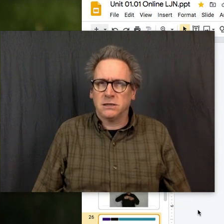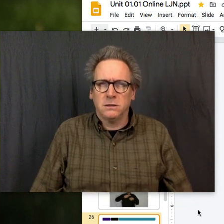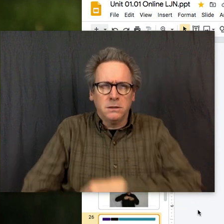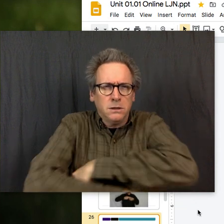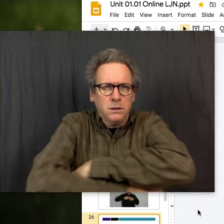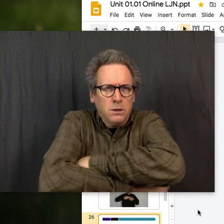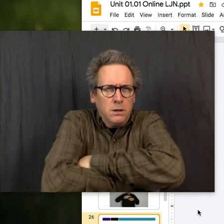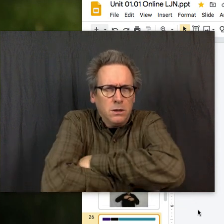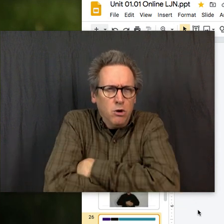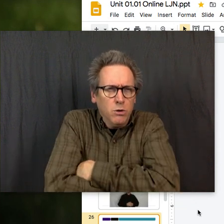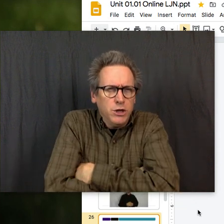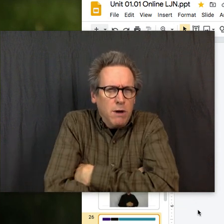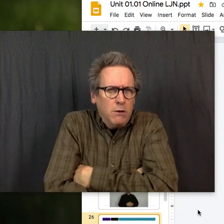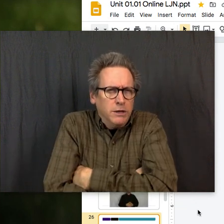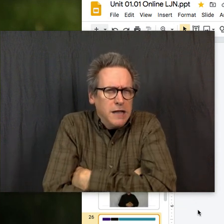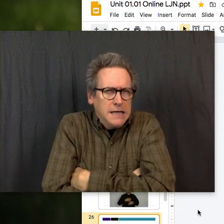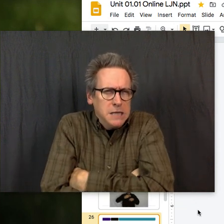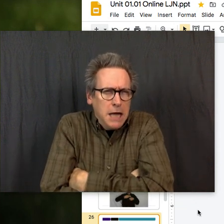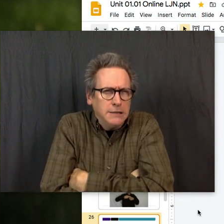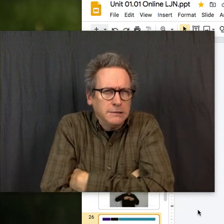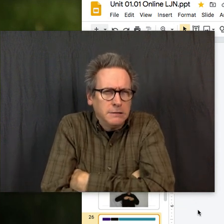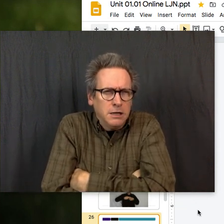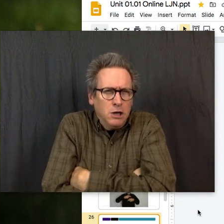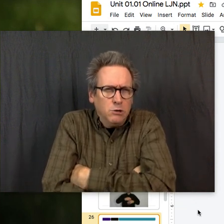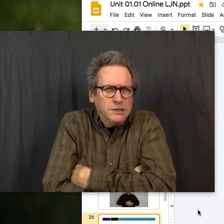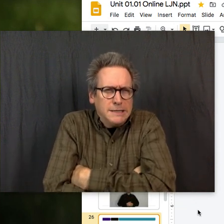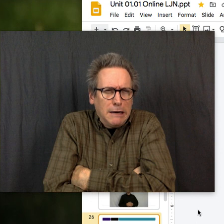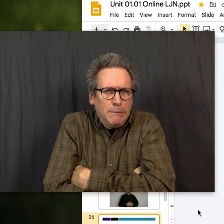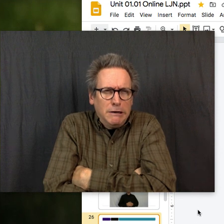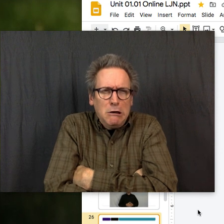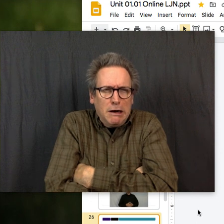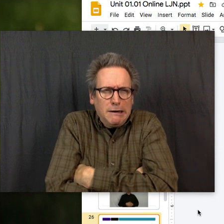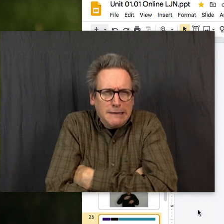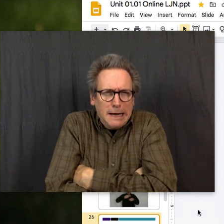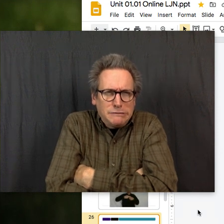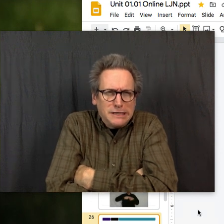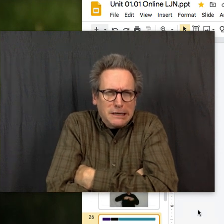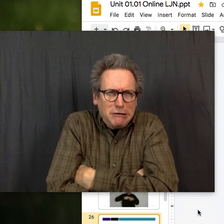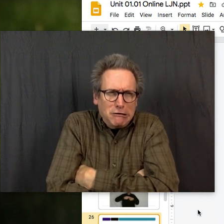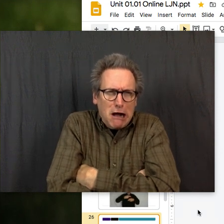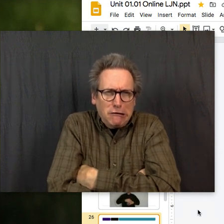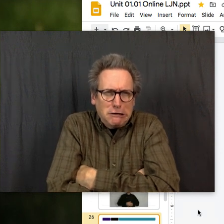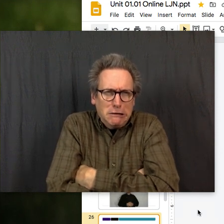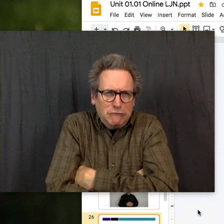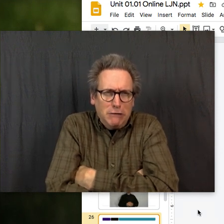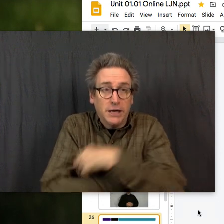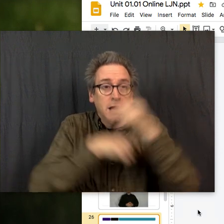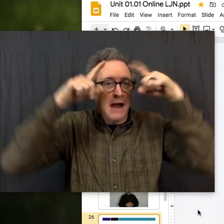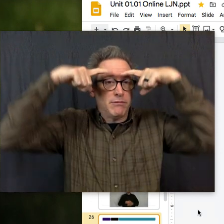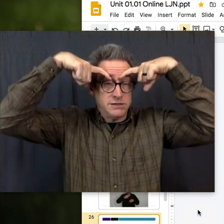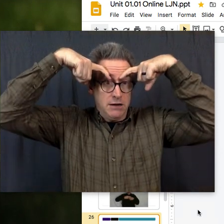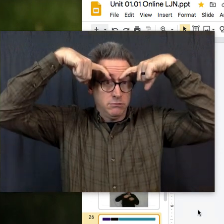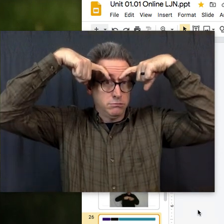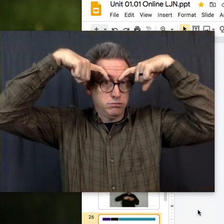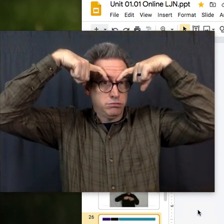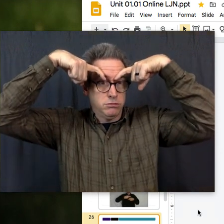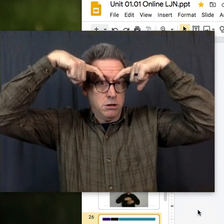ask, who were you out with last night? Who was that woman? Where did that lipstick on your collar come from? Right? Eyebrows